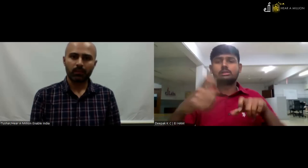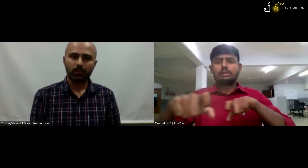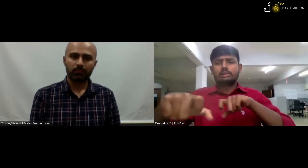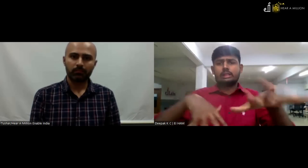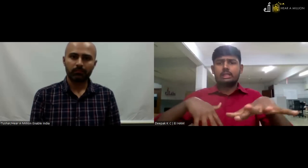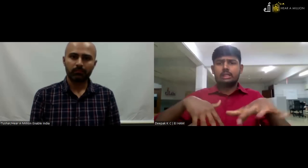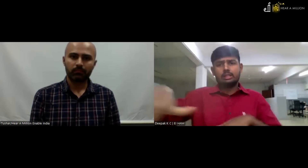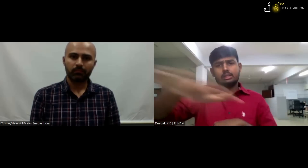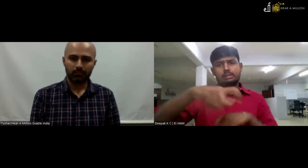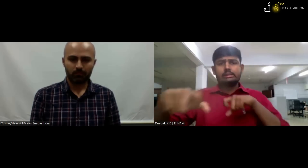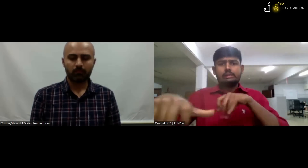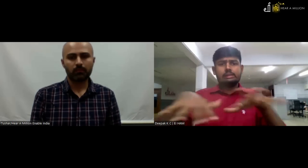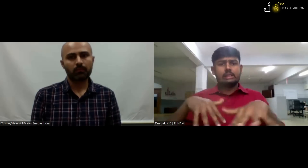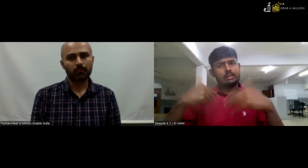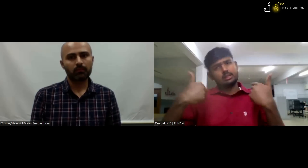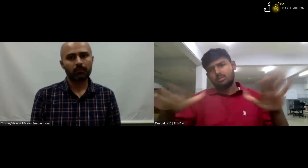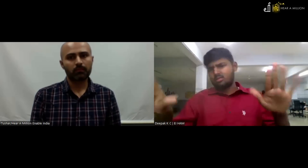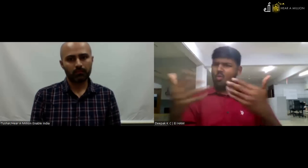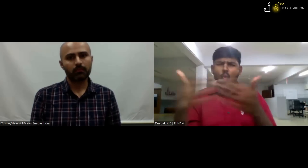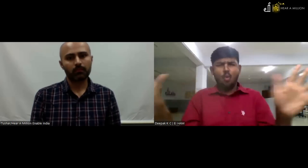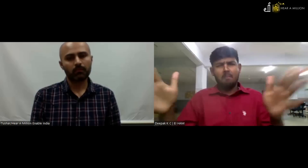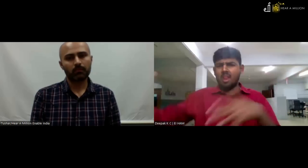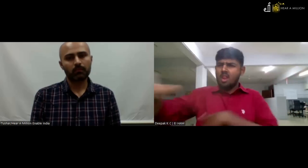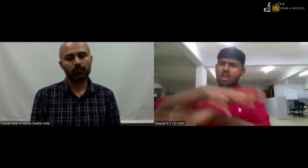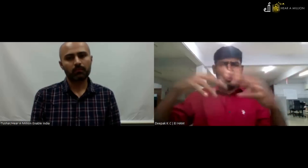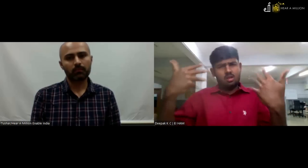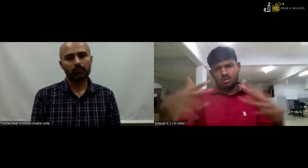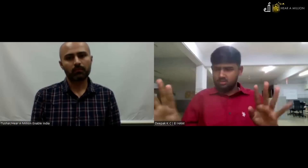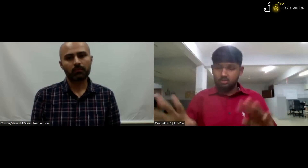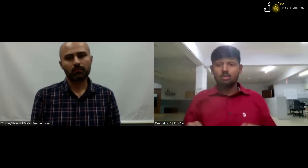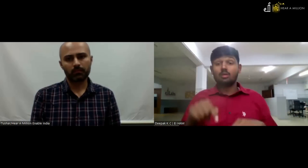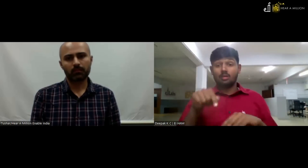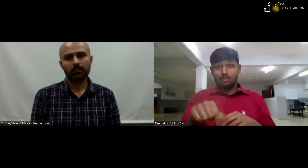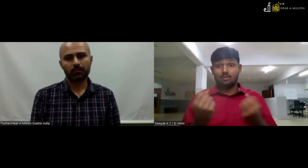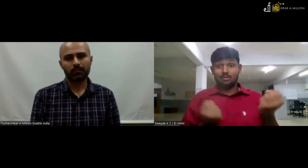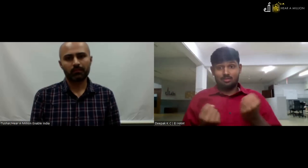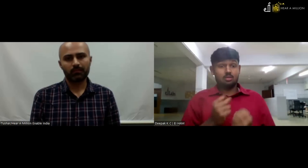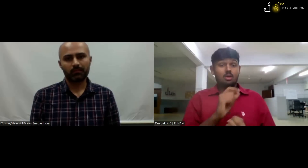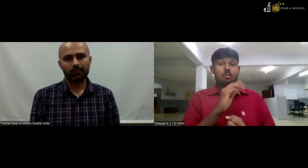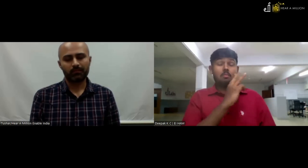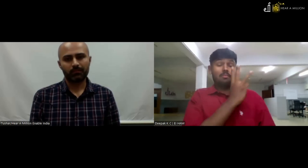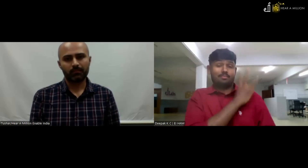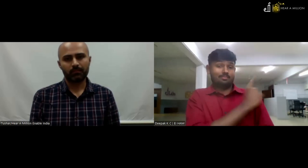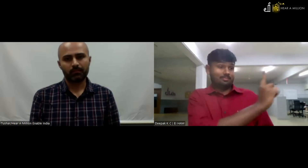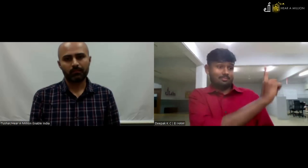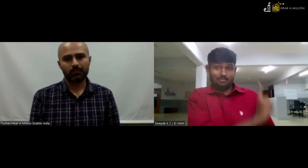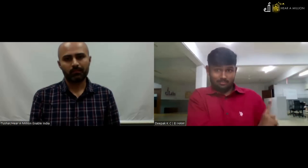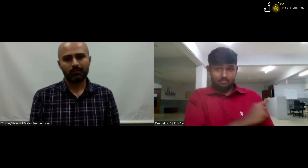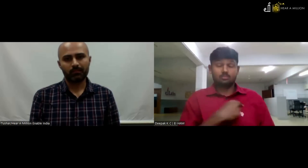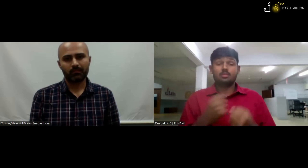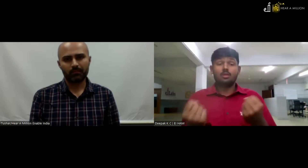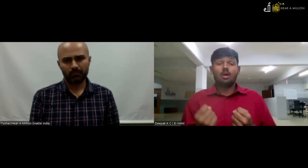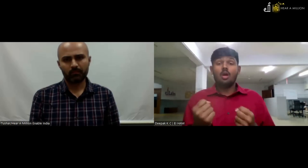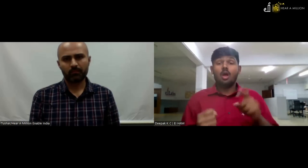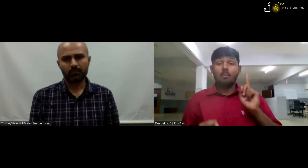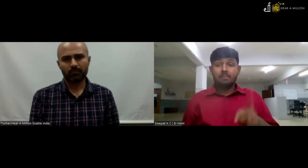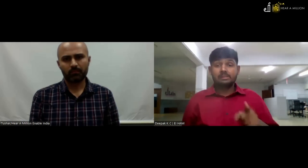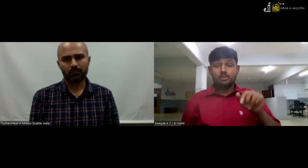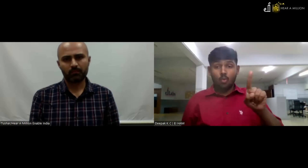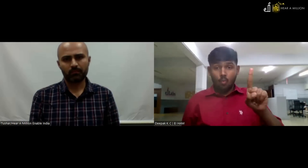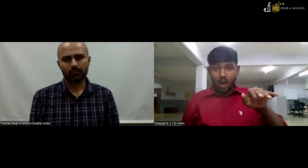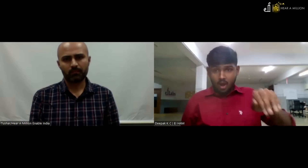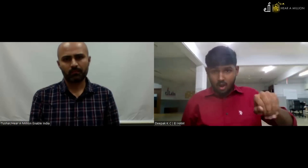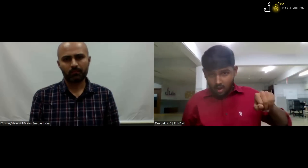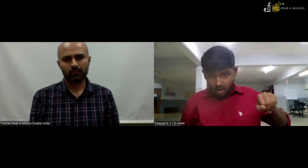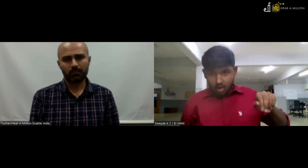where I have to practice, and then there's an actual police officer with stars on on his uniform, who is sitting